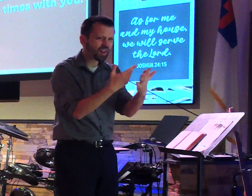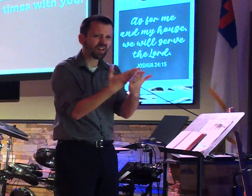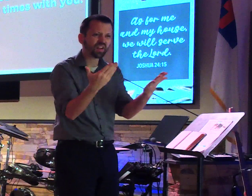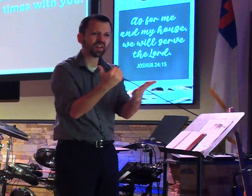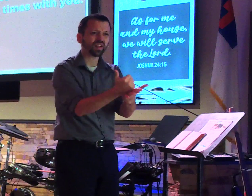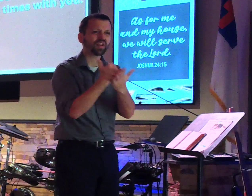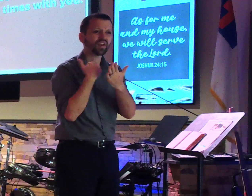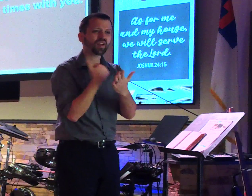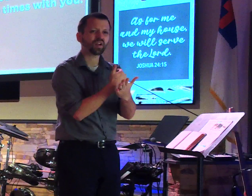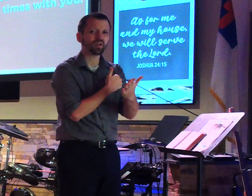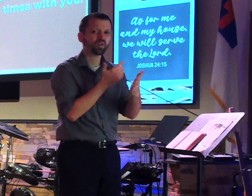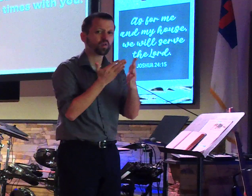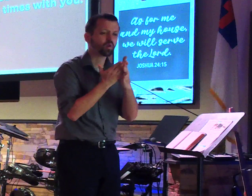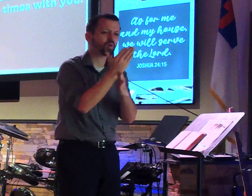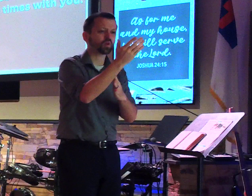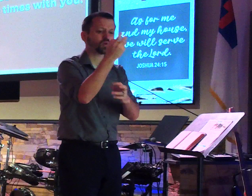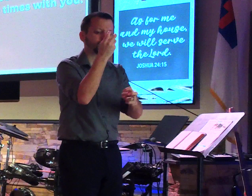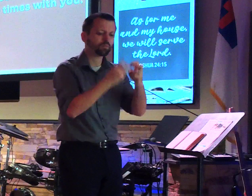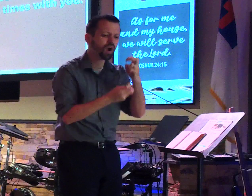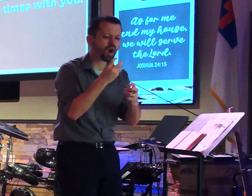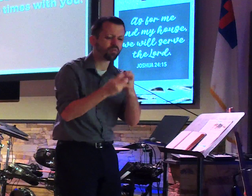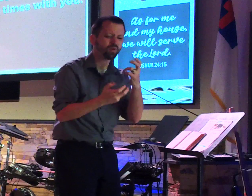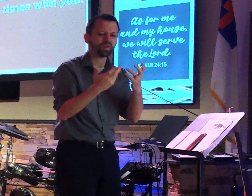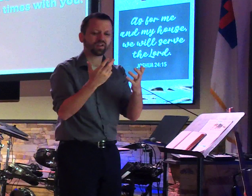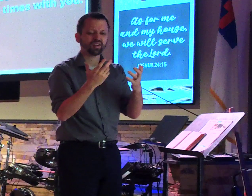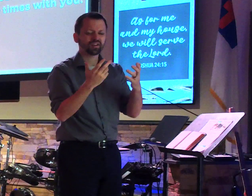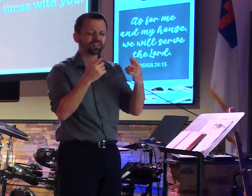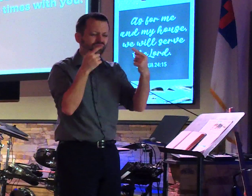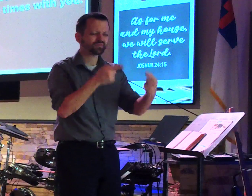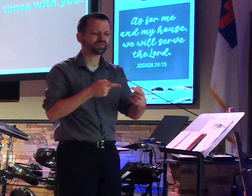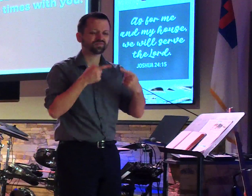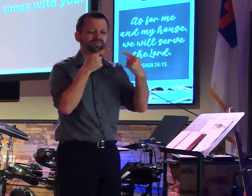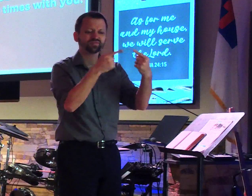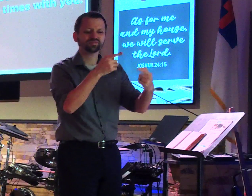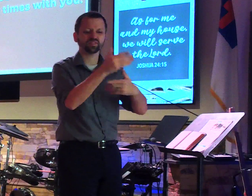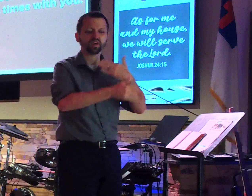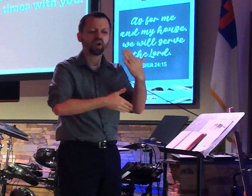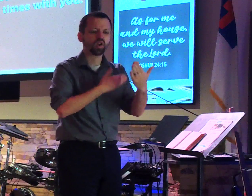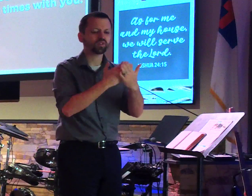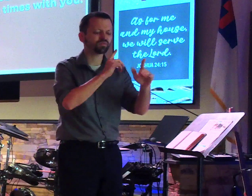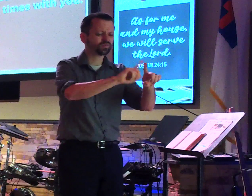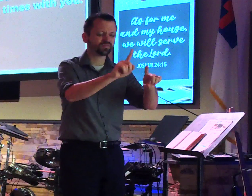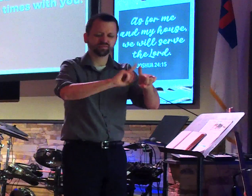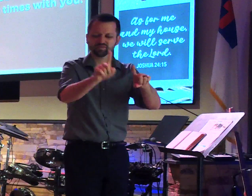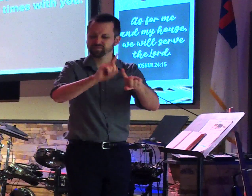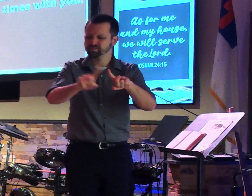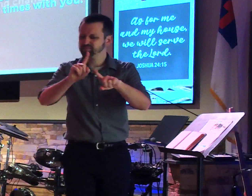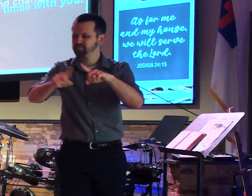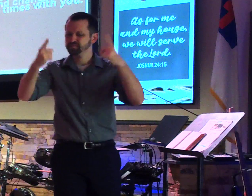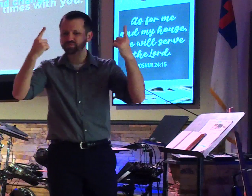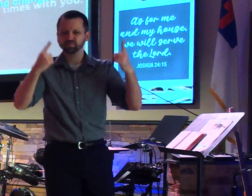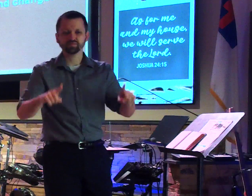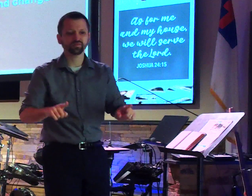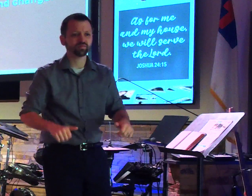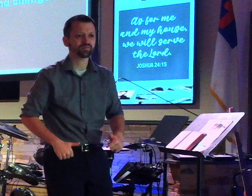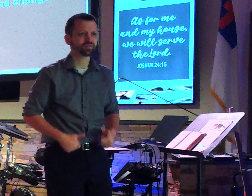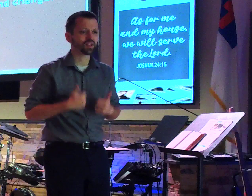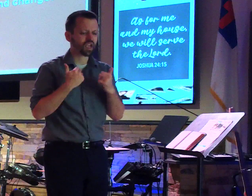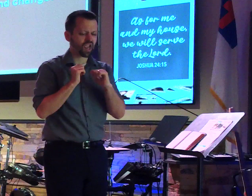many changes, all the bends that and curves that life gives you. How do you navigate through